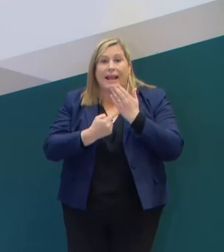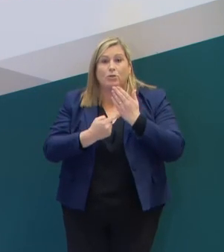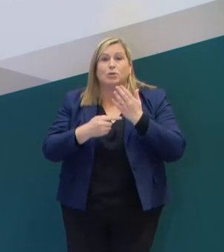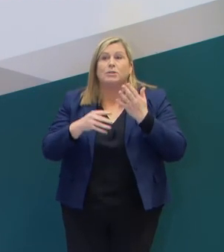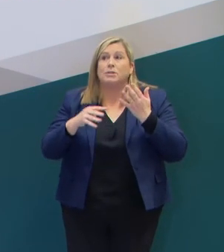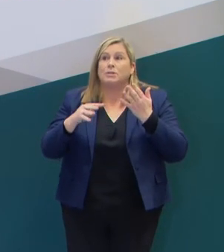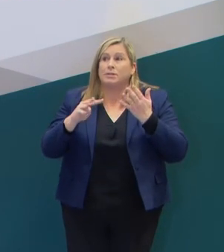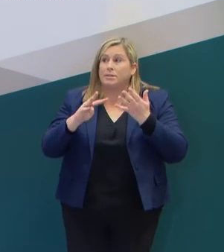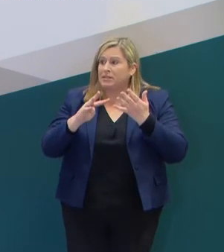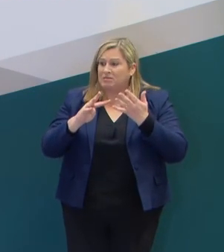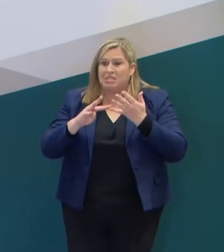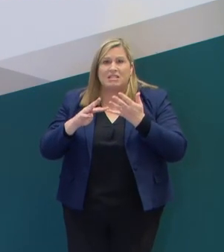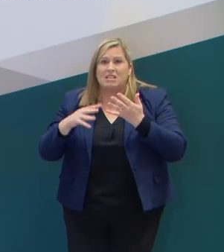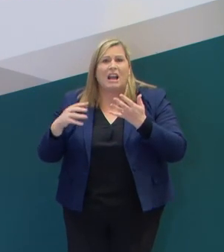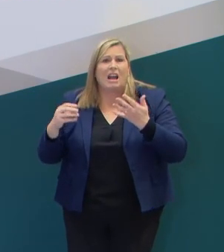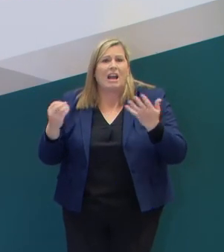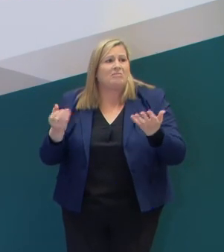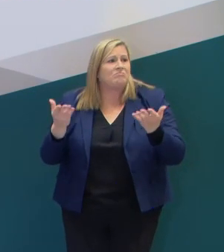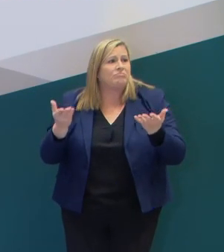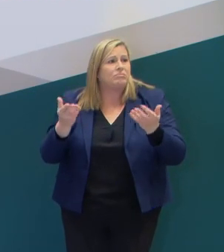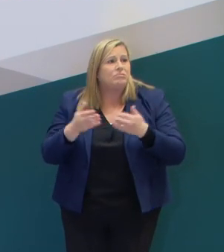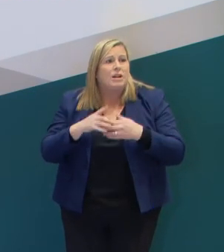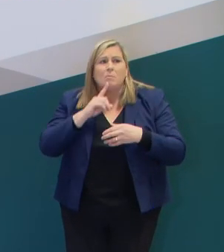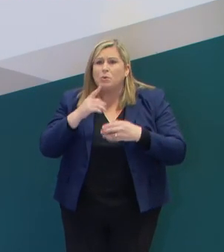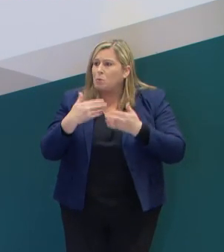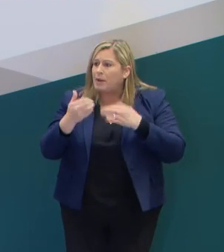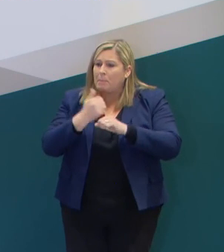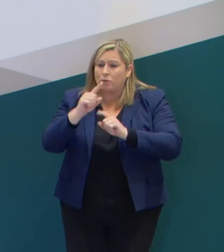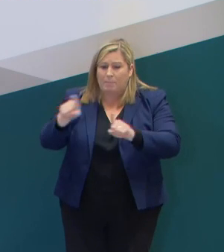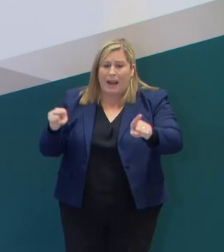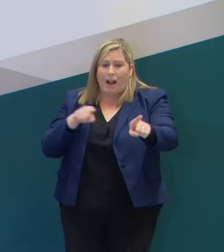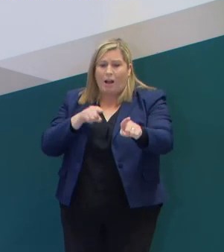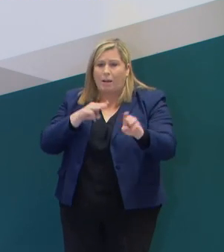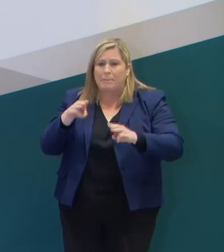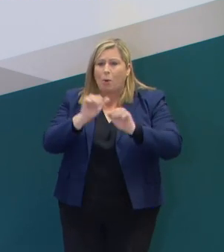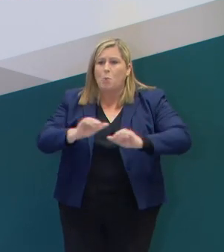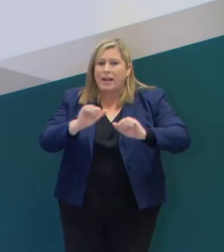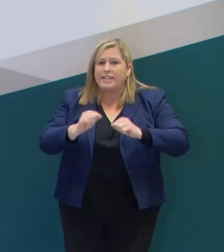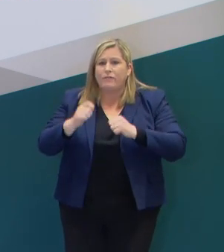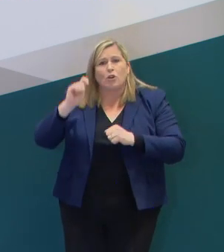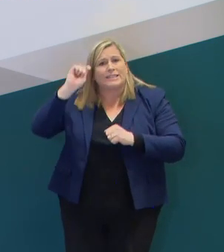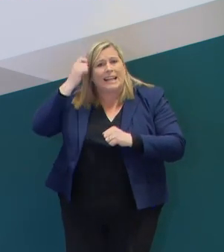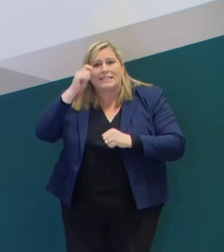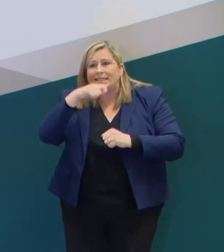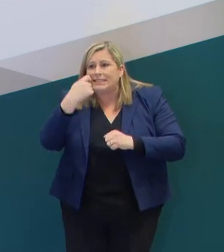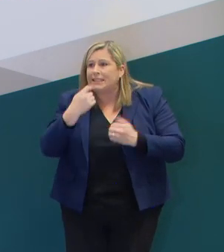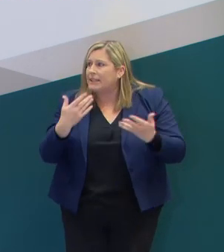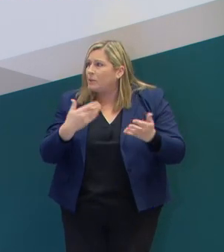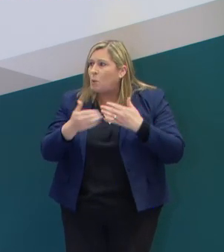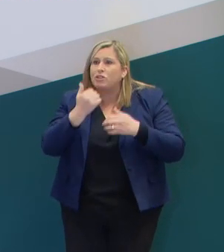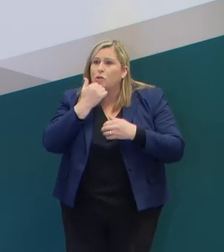17,009. And in terms of the backlog or number of people who are waiting to be tested, what numbers are we talking about there? So